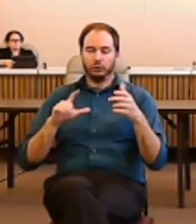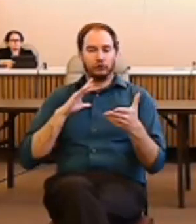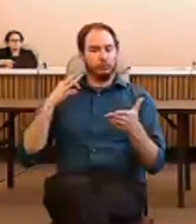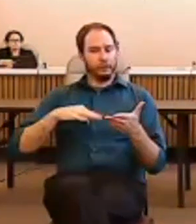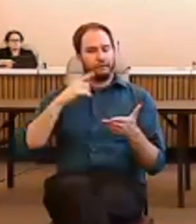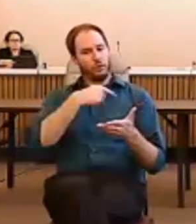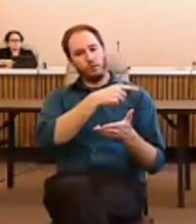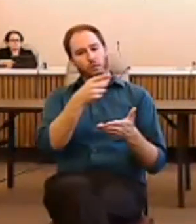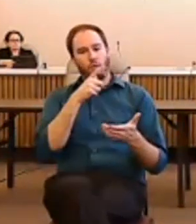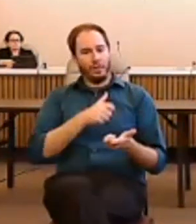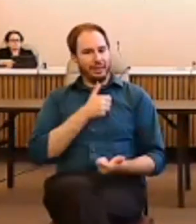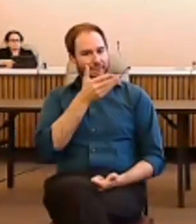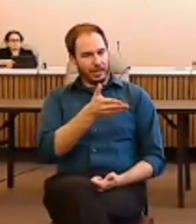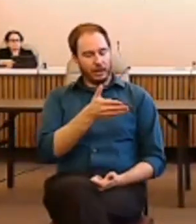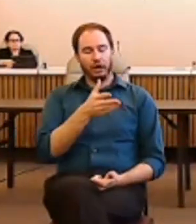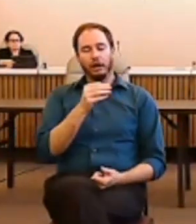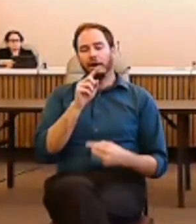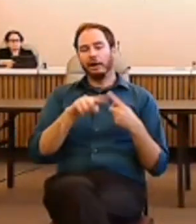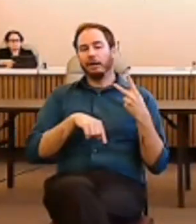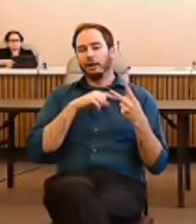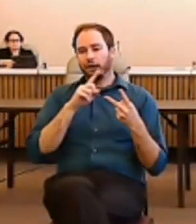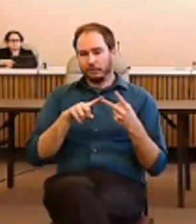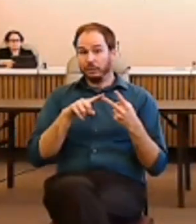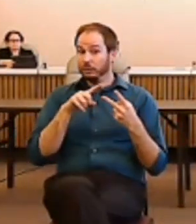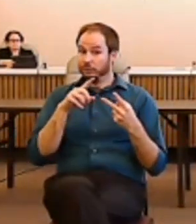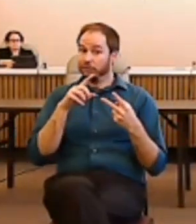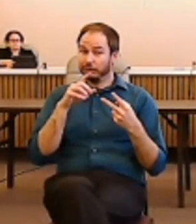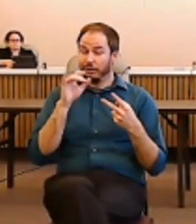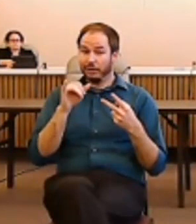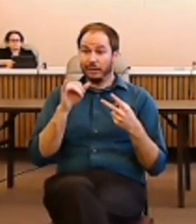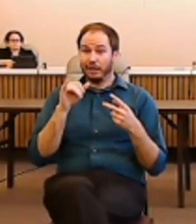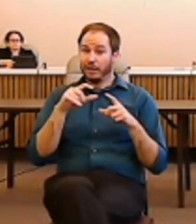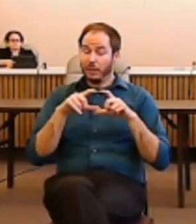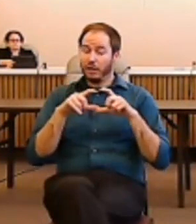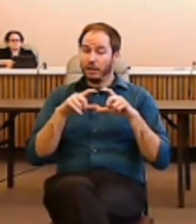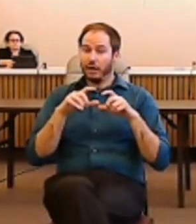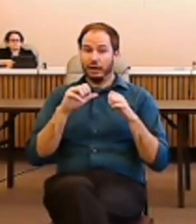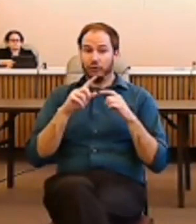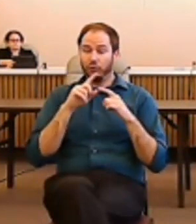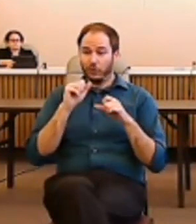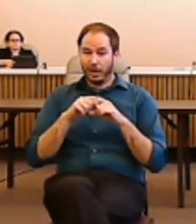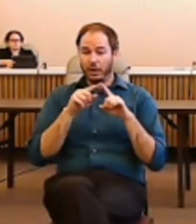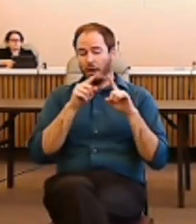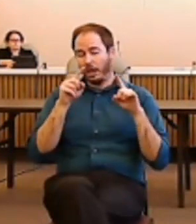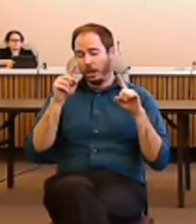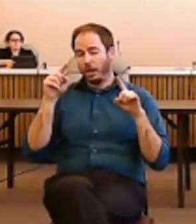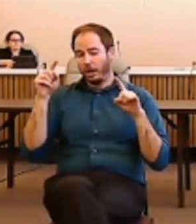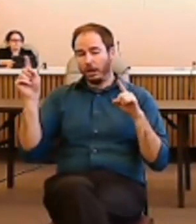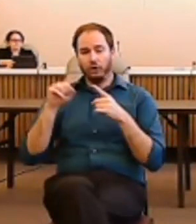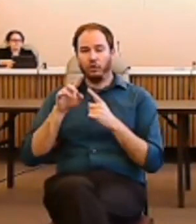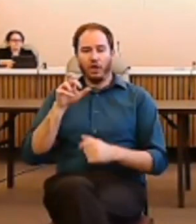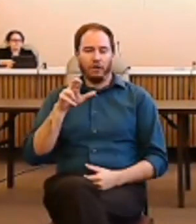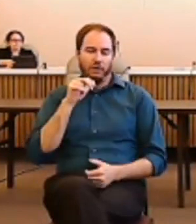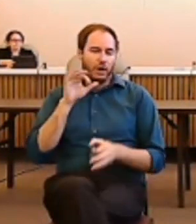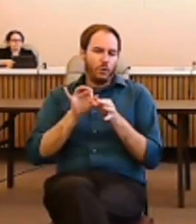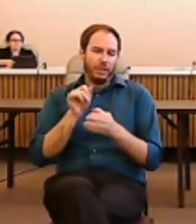advantageous. In addition, if we were, it's a long, the amount of distance to get over to that culvert, it just isn't worth